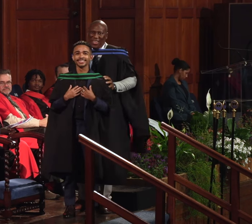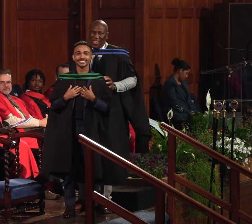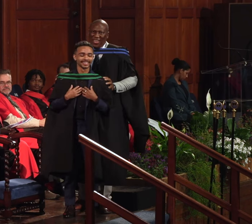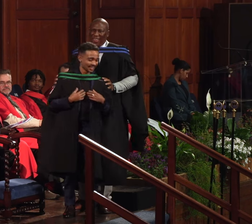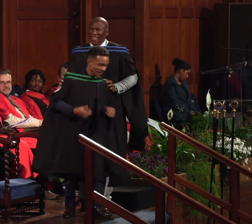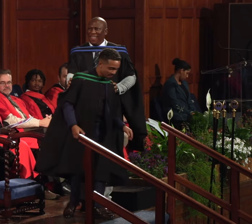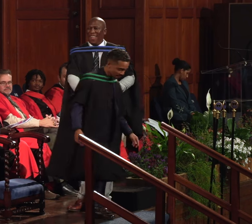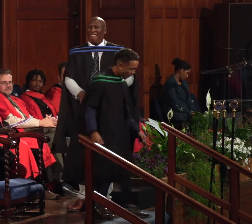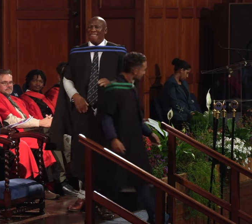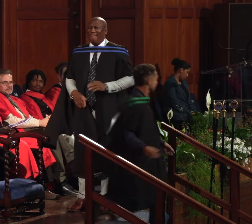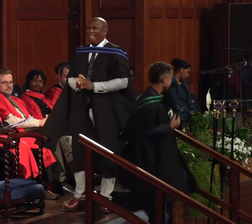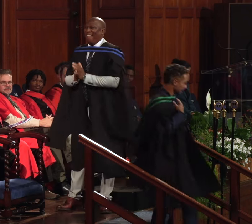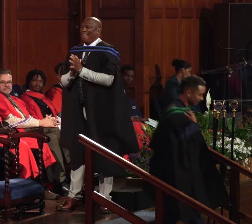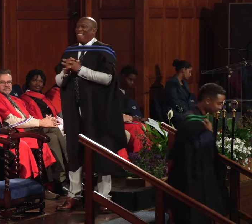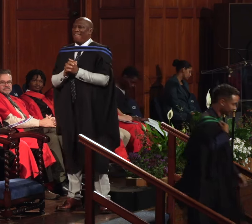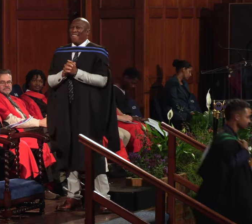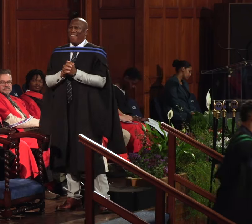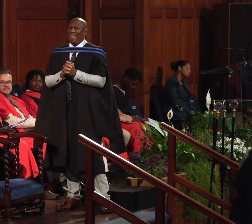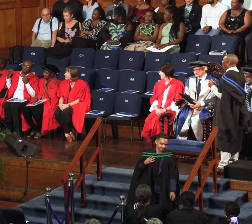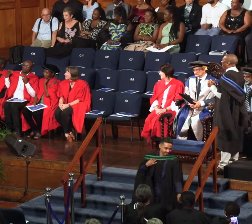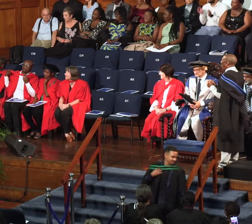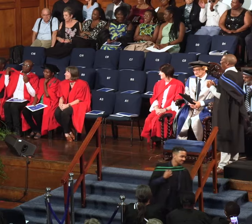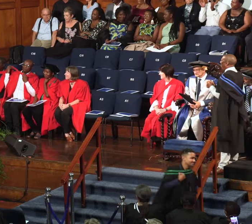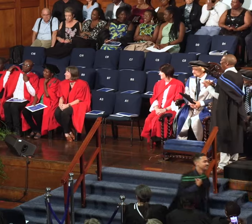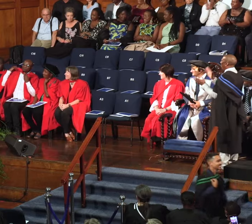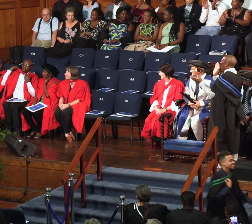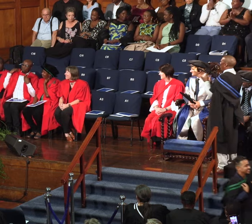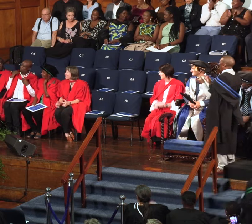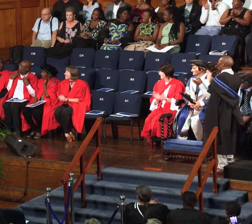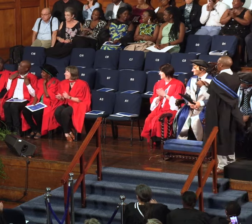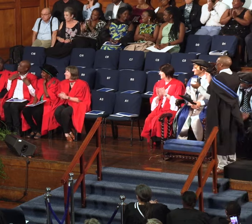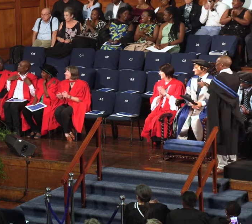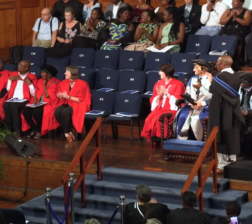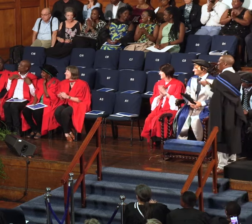For a Bachelor of Architectural Studies Honors, Ashara Partha.